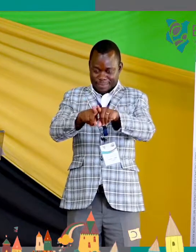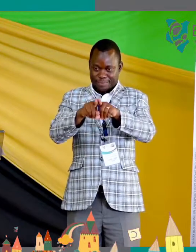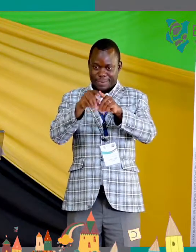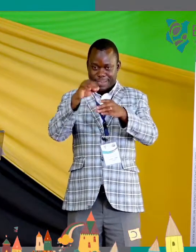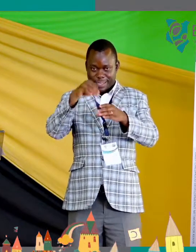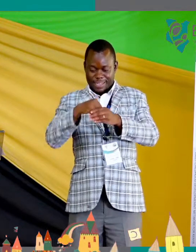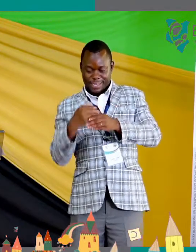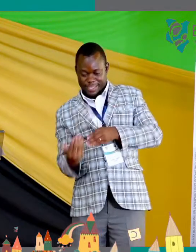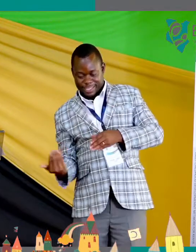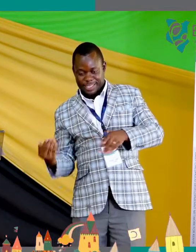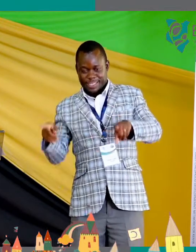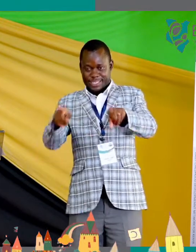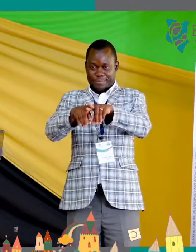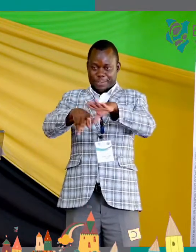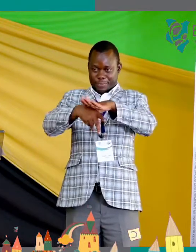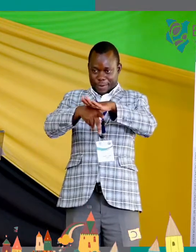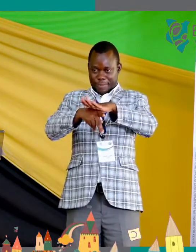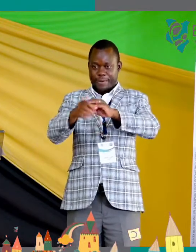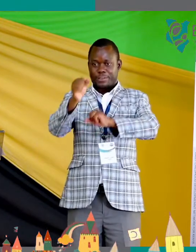the primary.